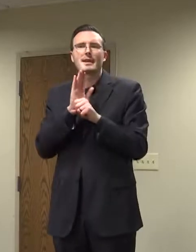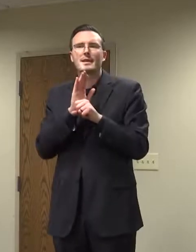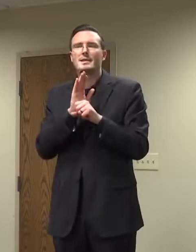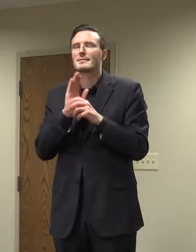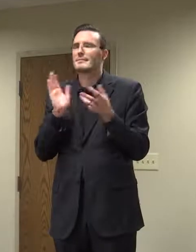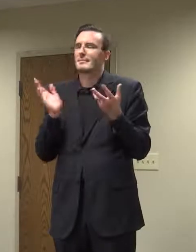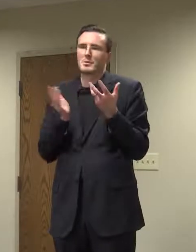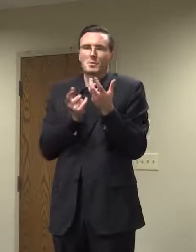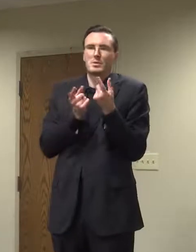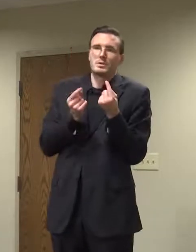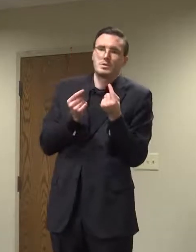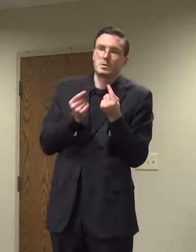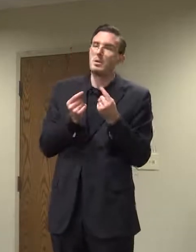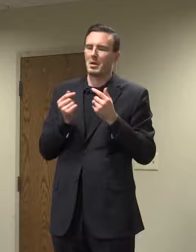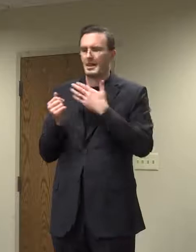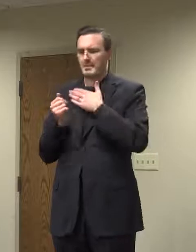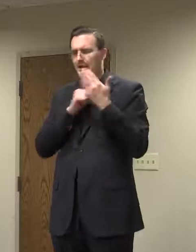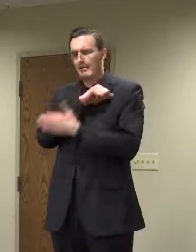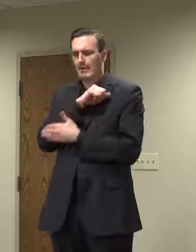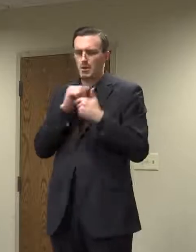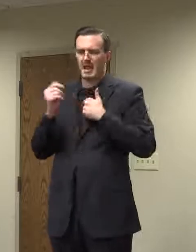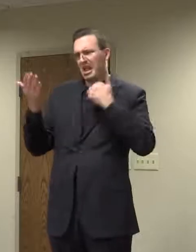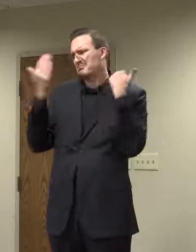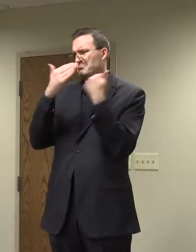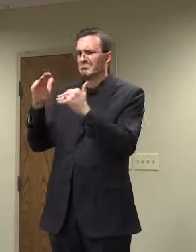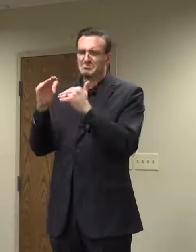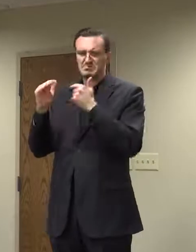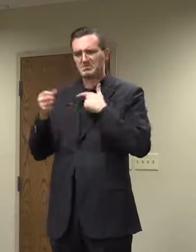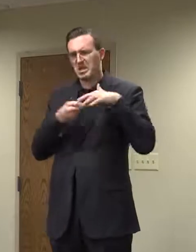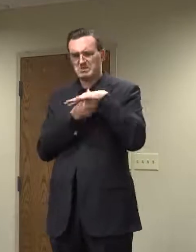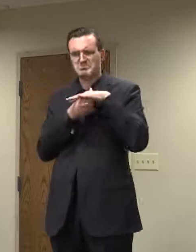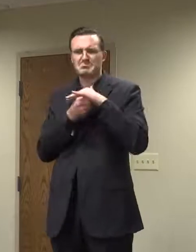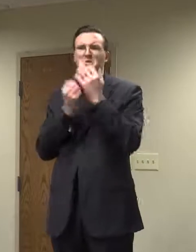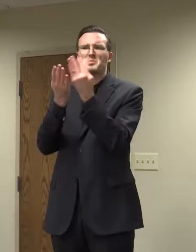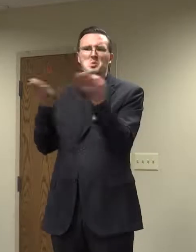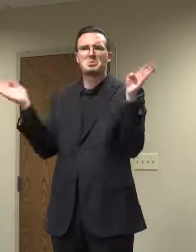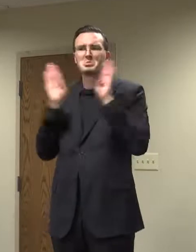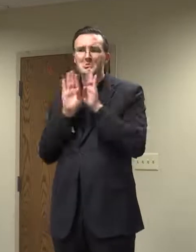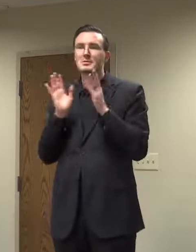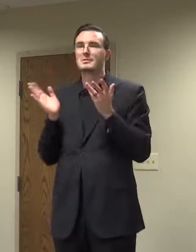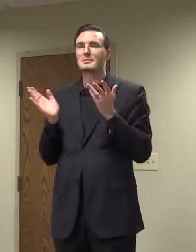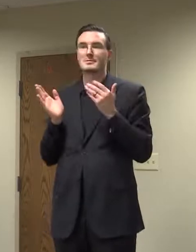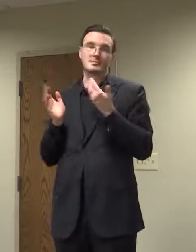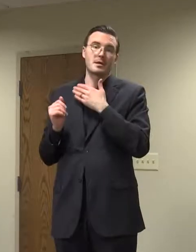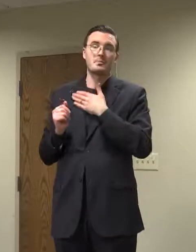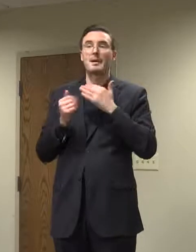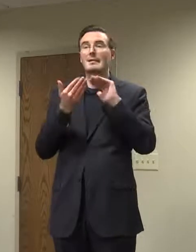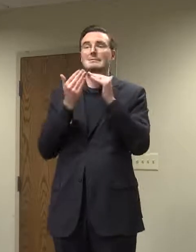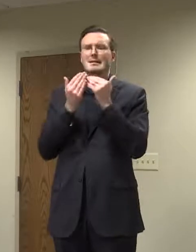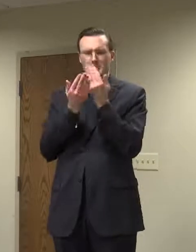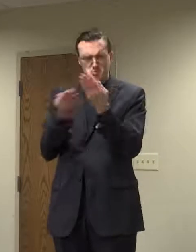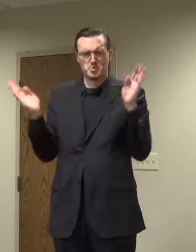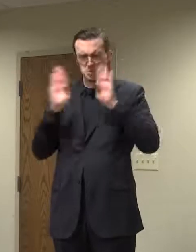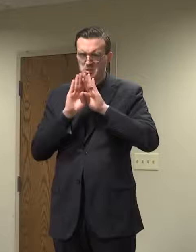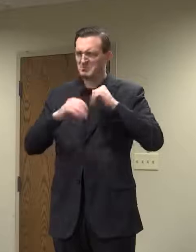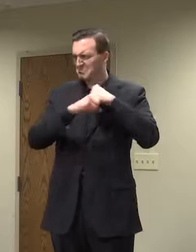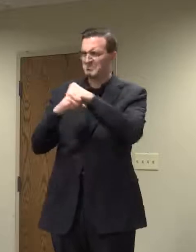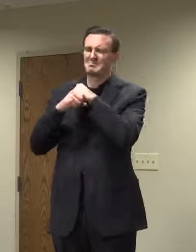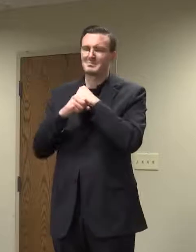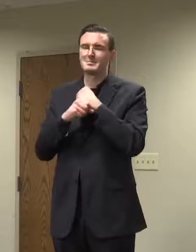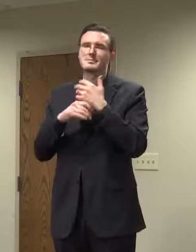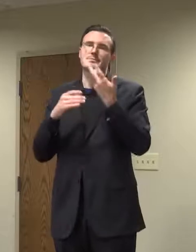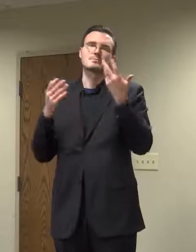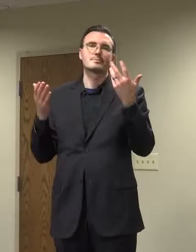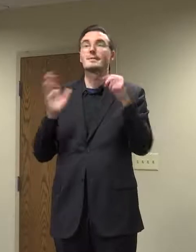off your county, you can't wall off your city, you can't wall off your state. But that's why we all have to